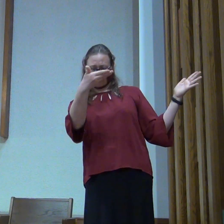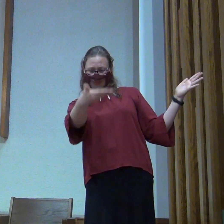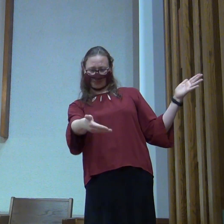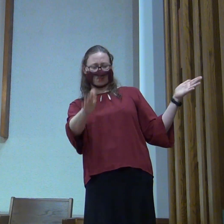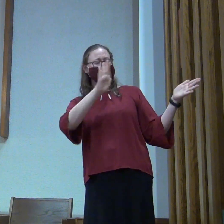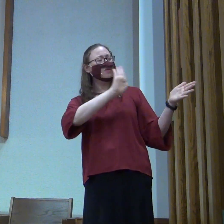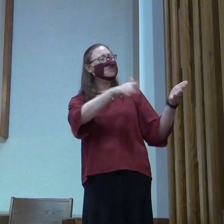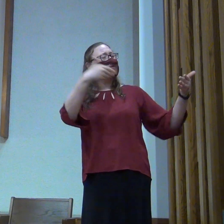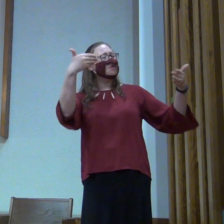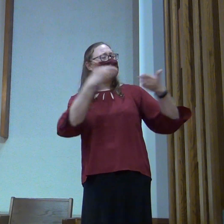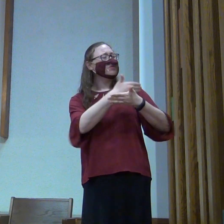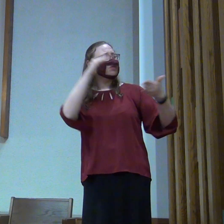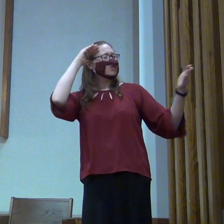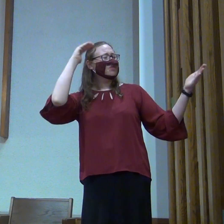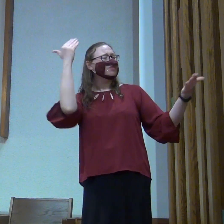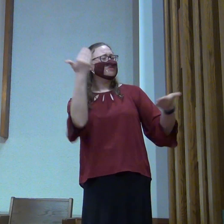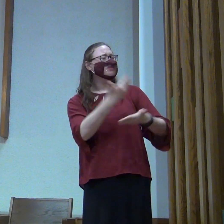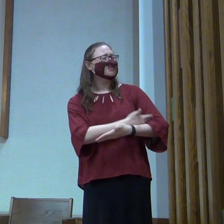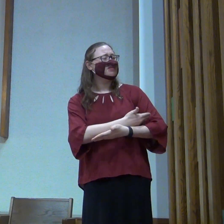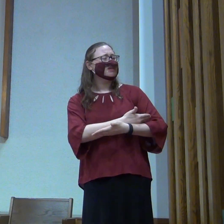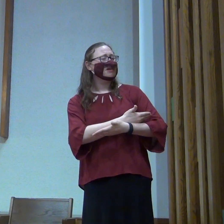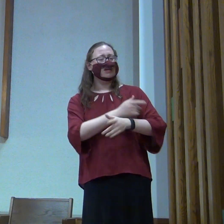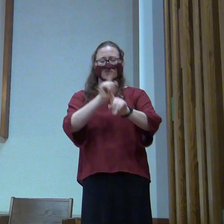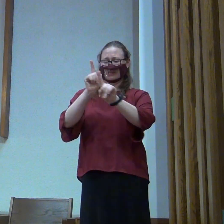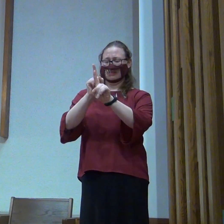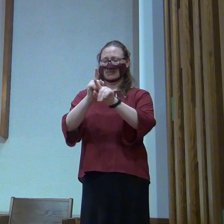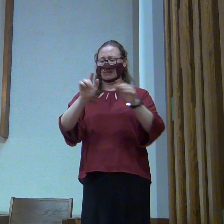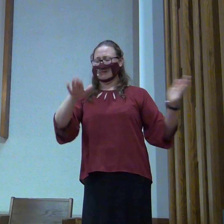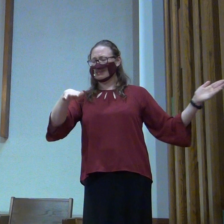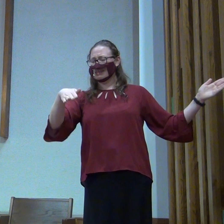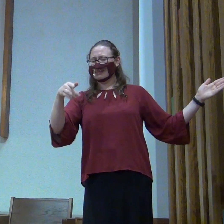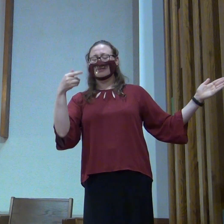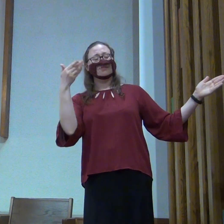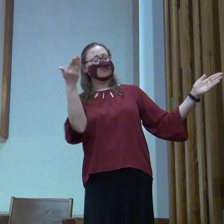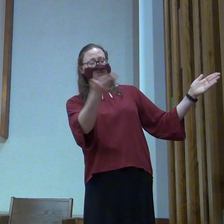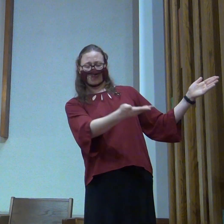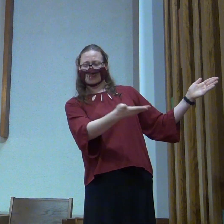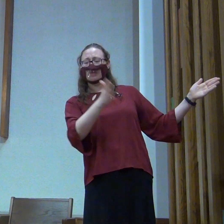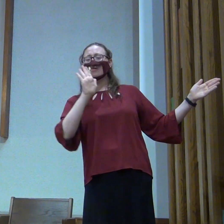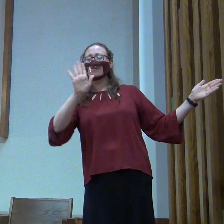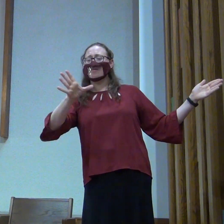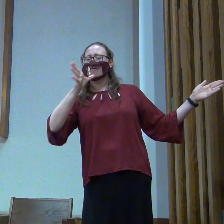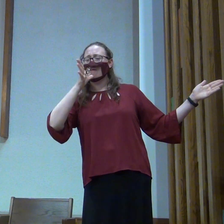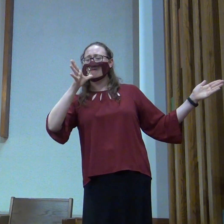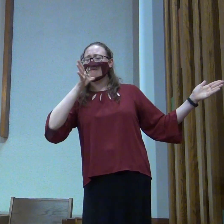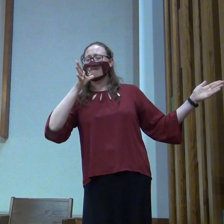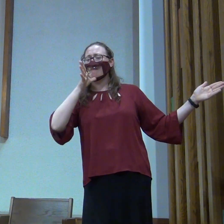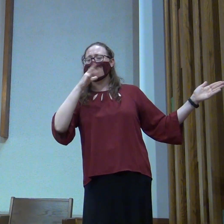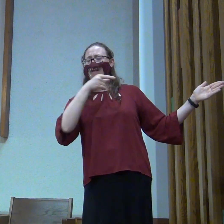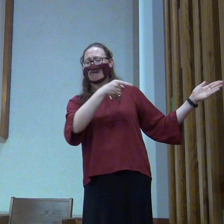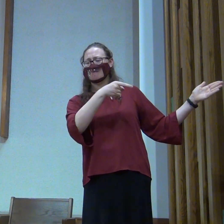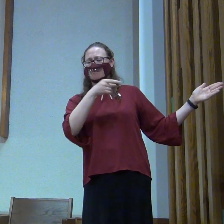your son. And to the disciple, here is your mother.